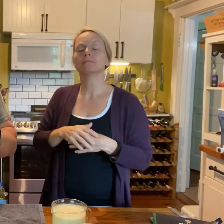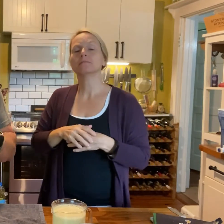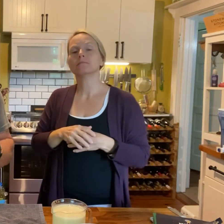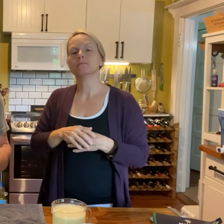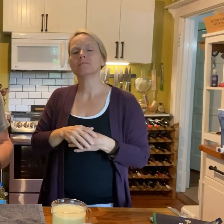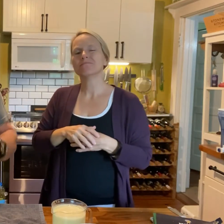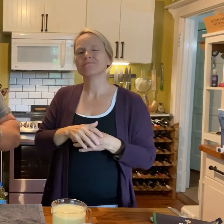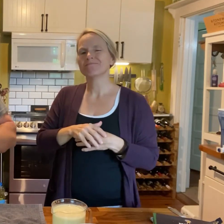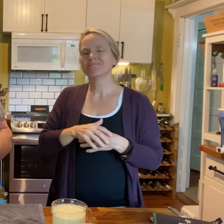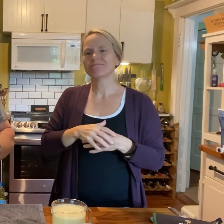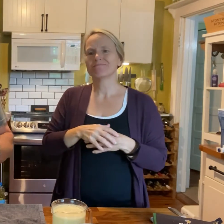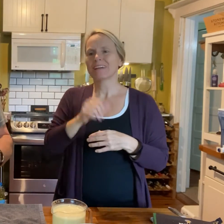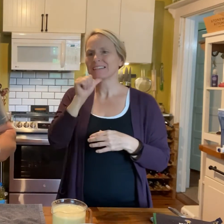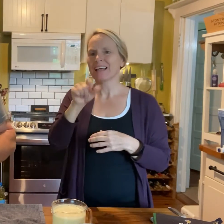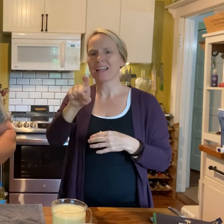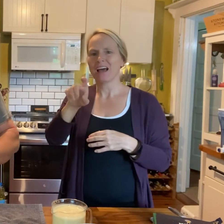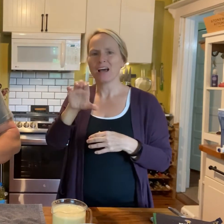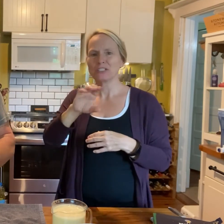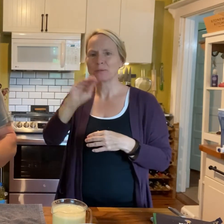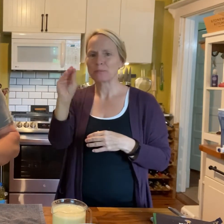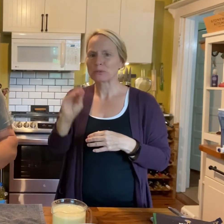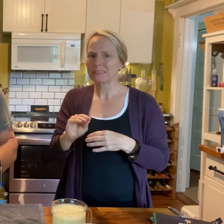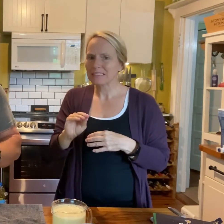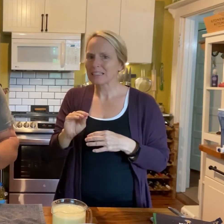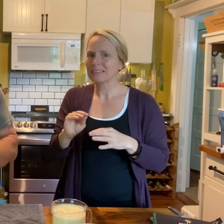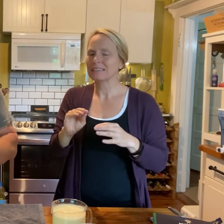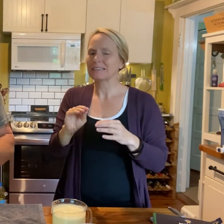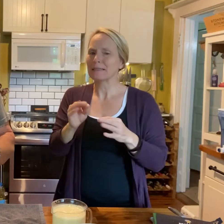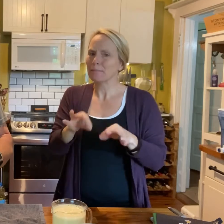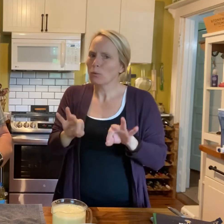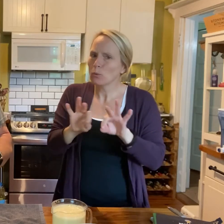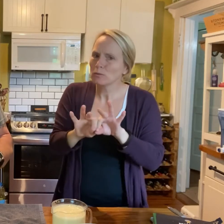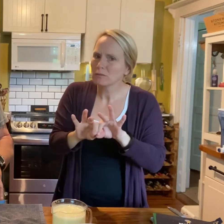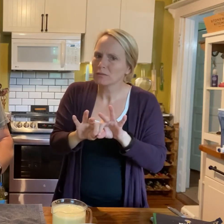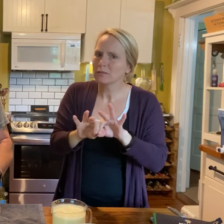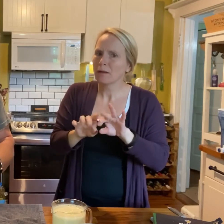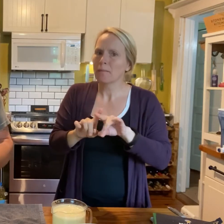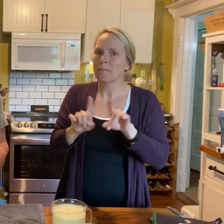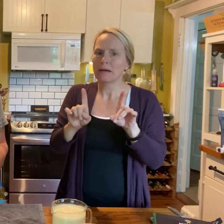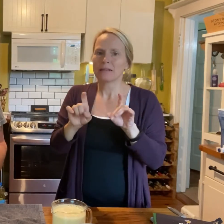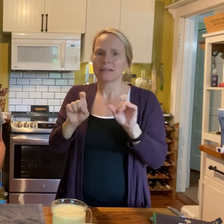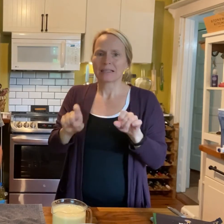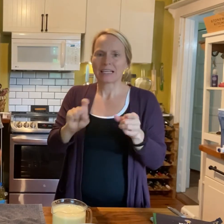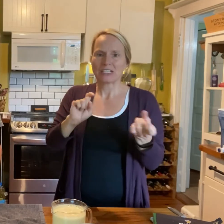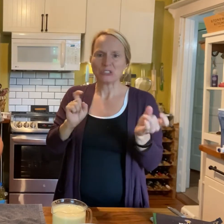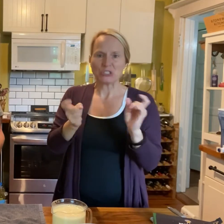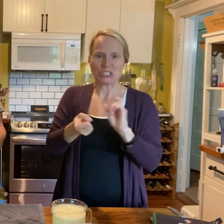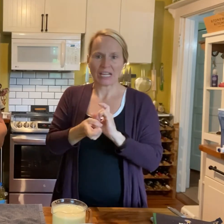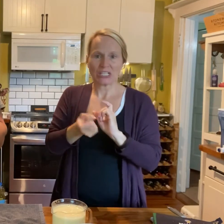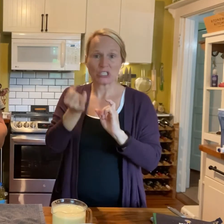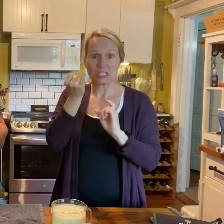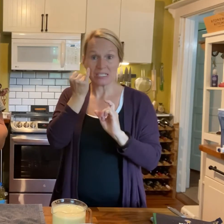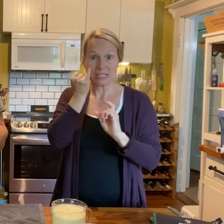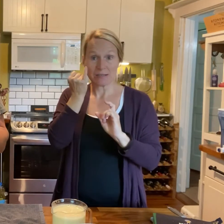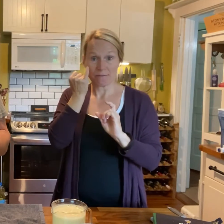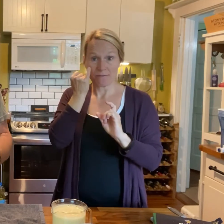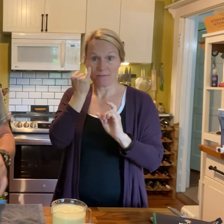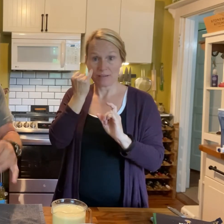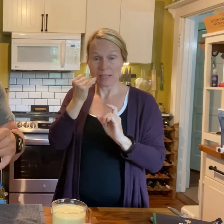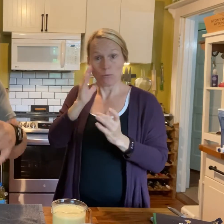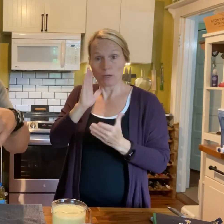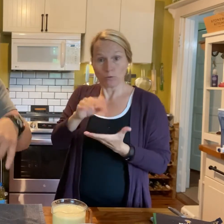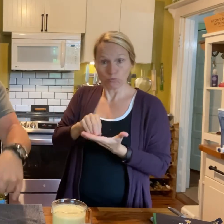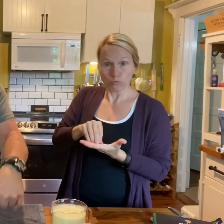It's not 100% important, but it can make a difference with whether or not the Yorkshire pudding will rise in the